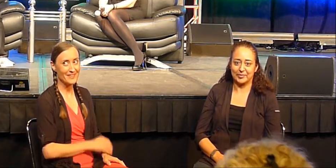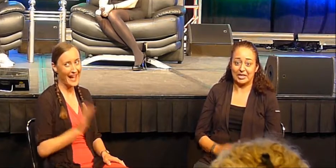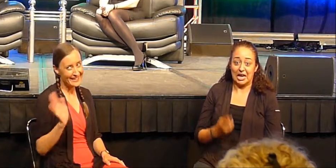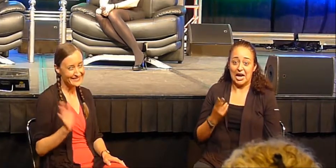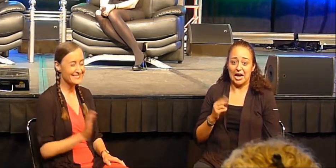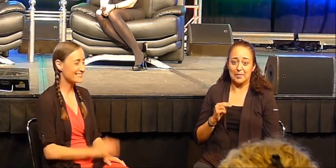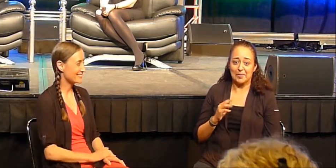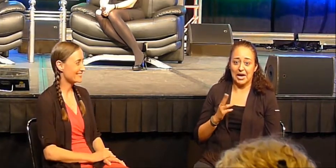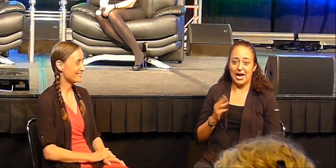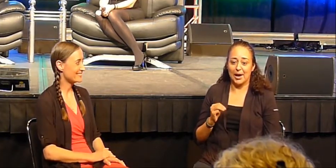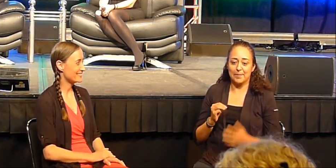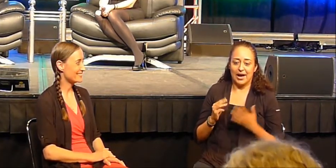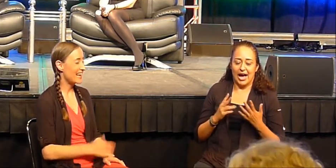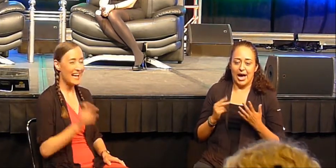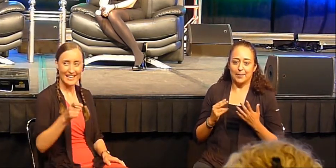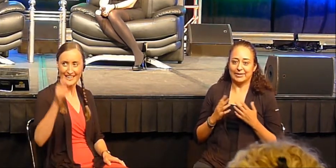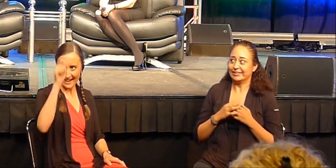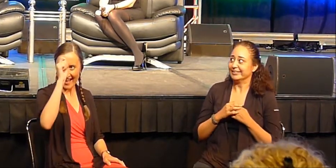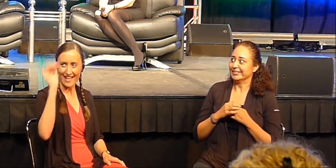I need a hug.